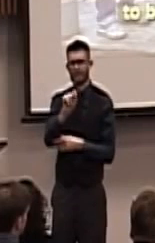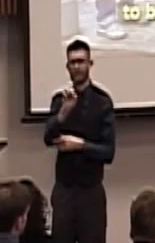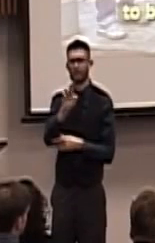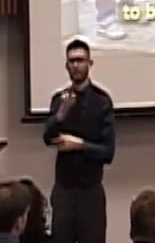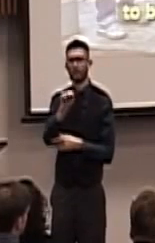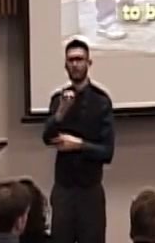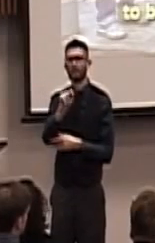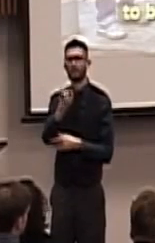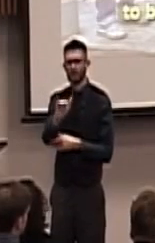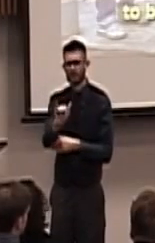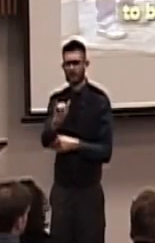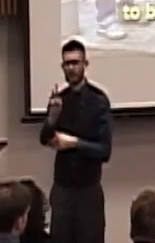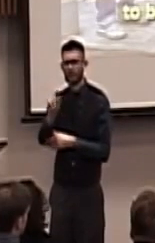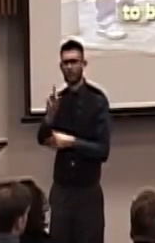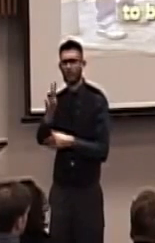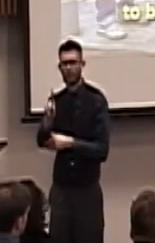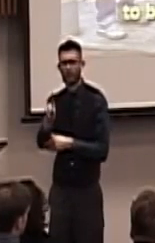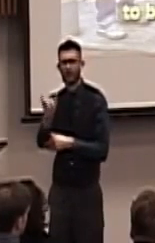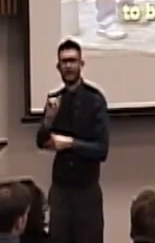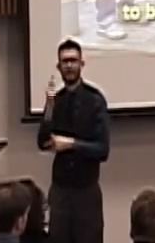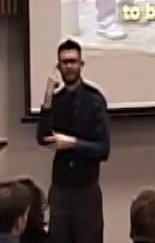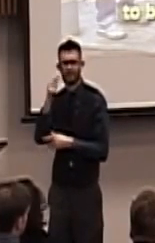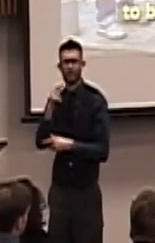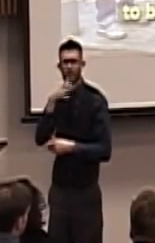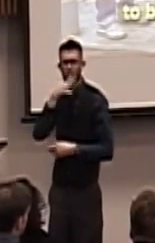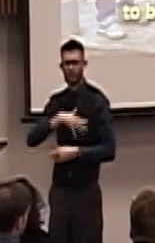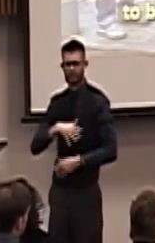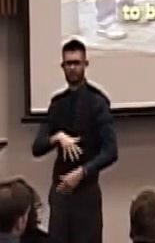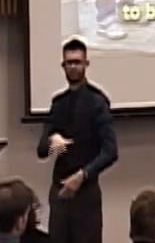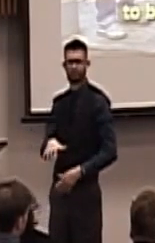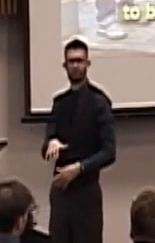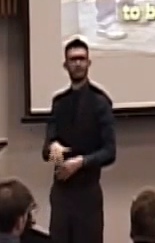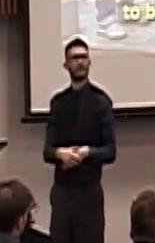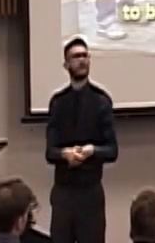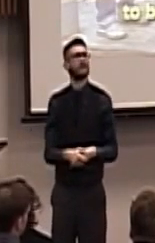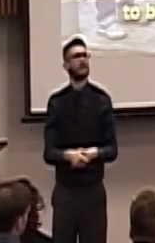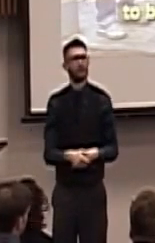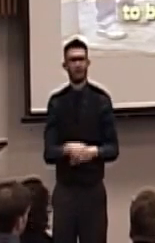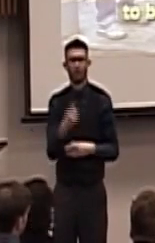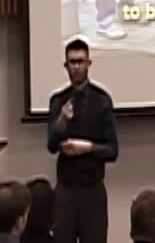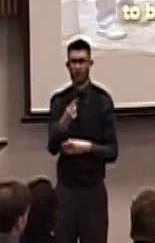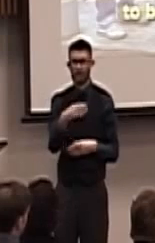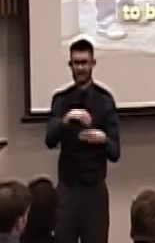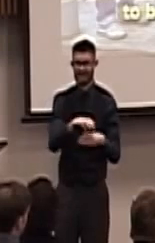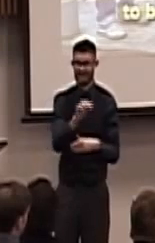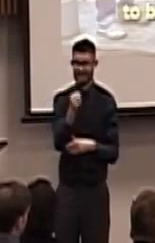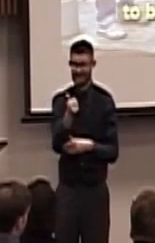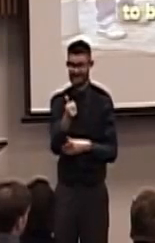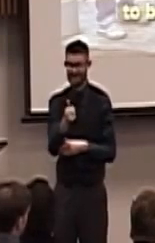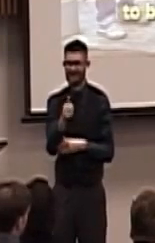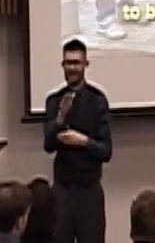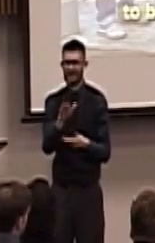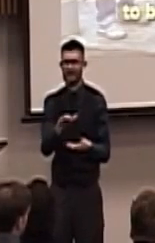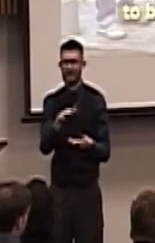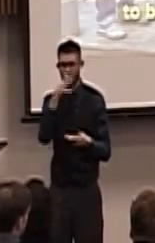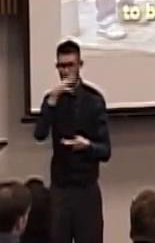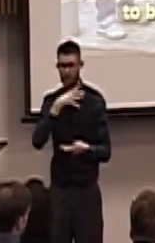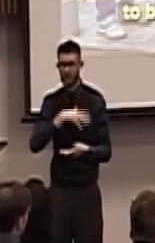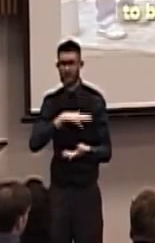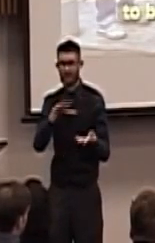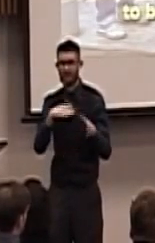10 women die in childbirth. 1 out of 7 babies die at